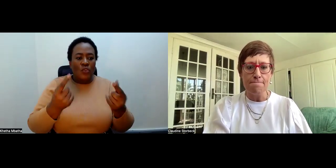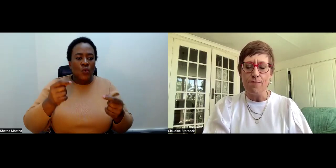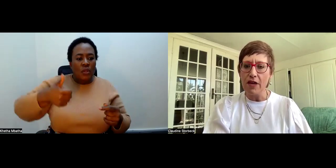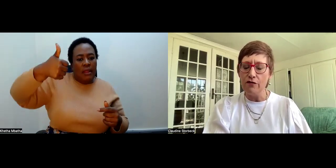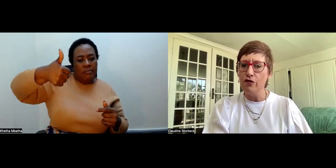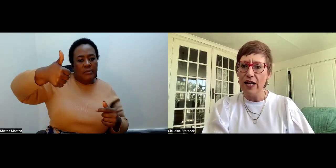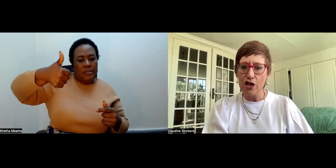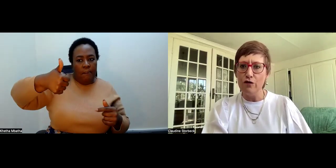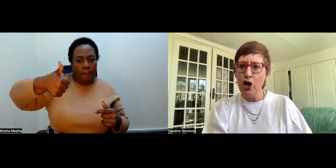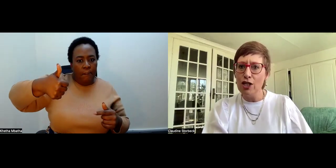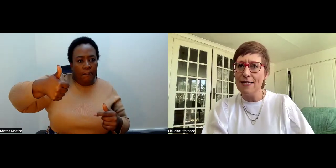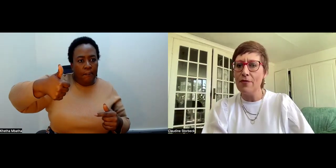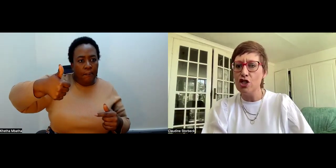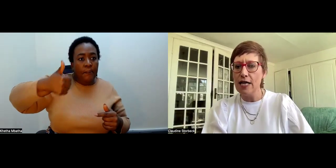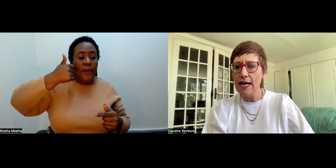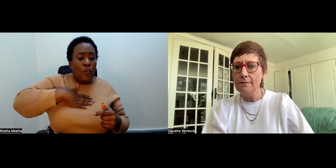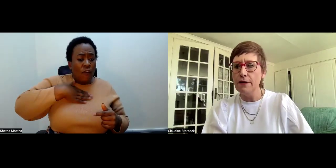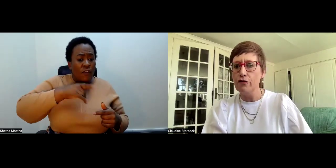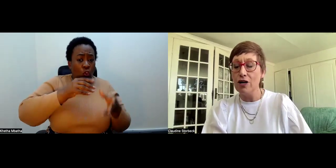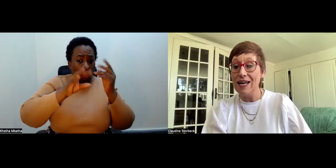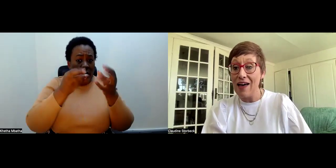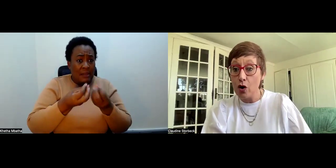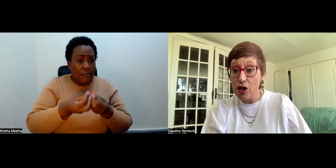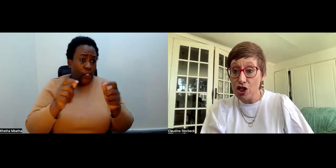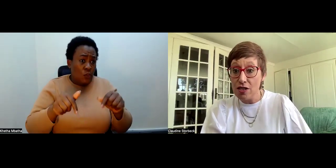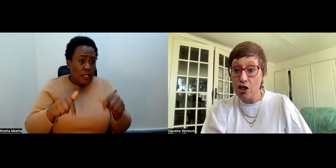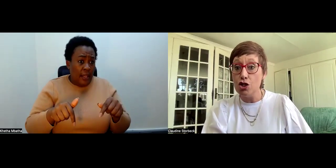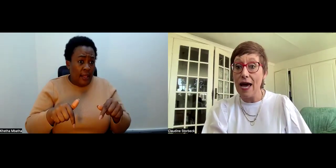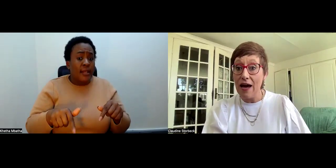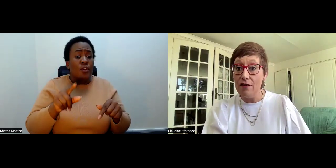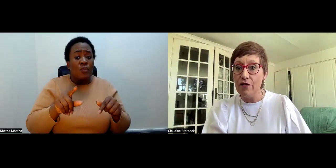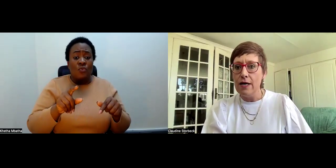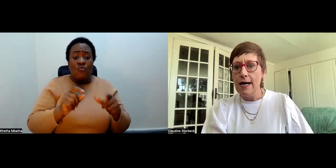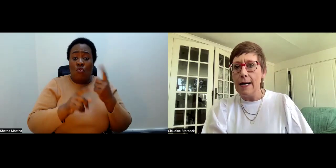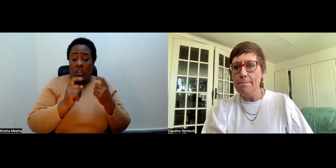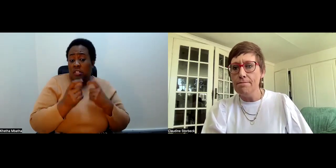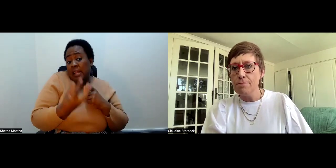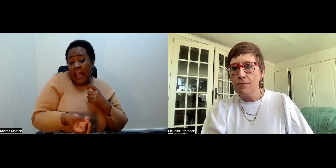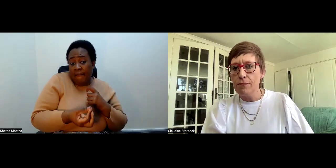there. If you feel like you've learned something today, if you've got any other questions that you have,